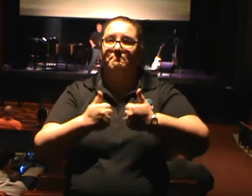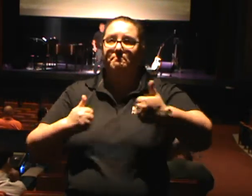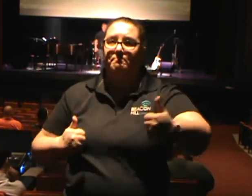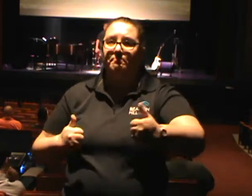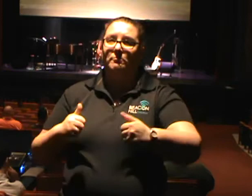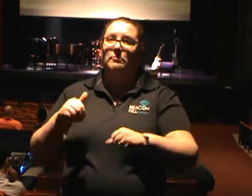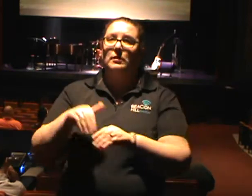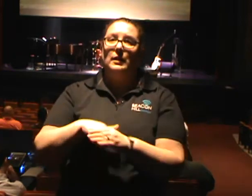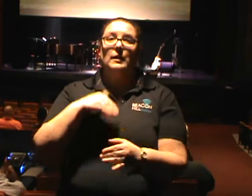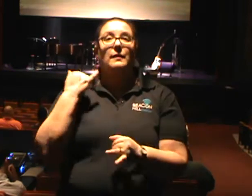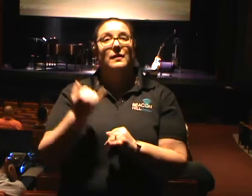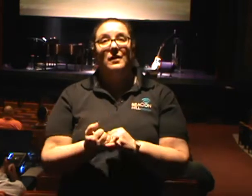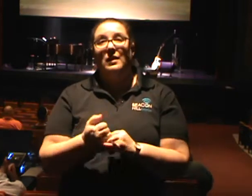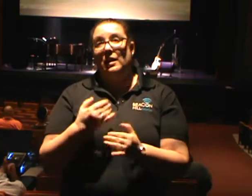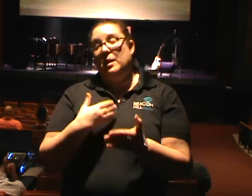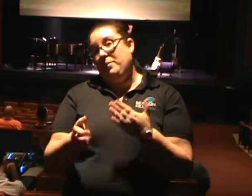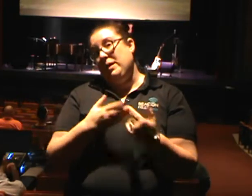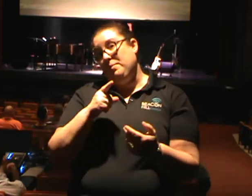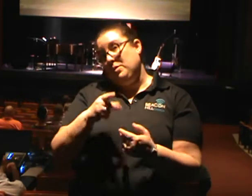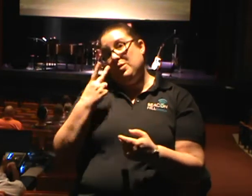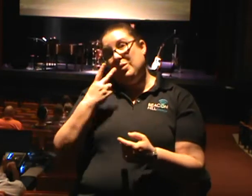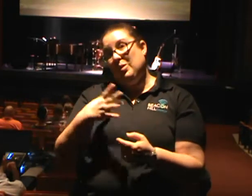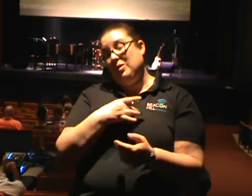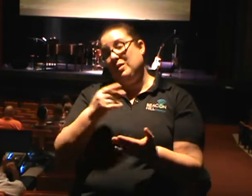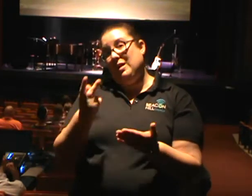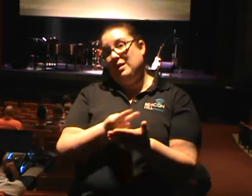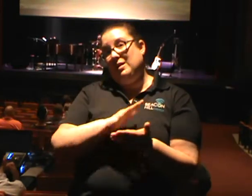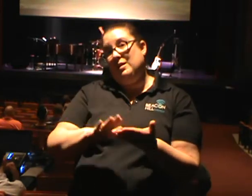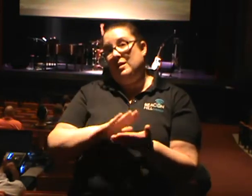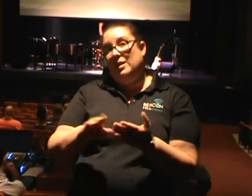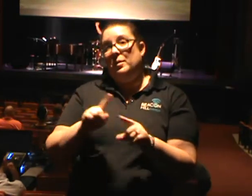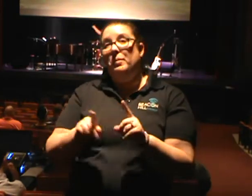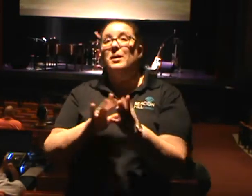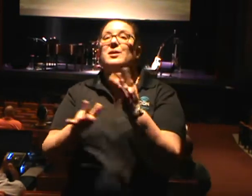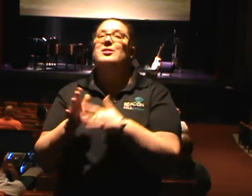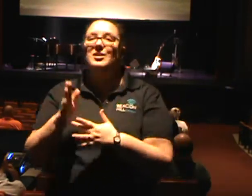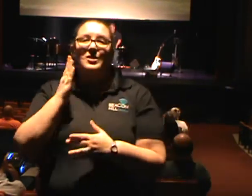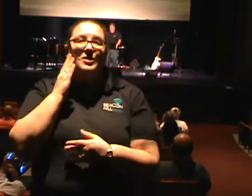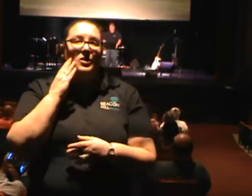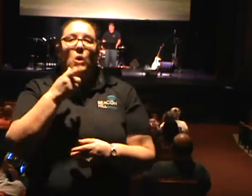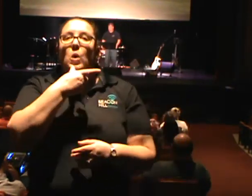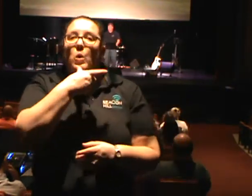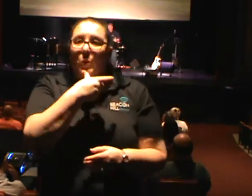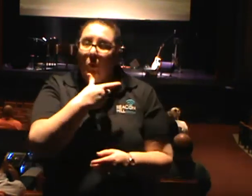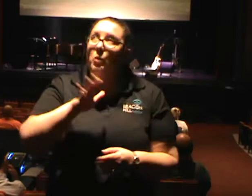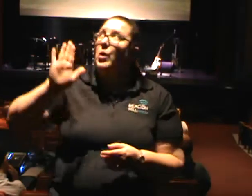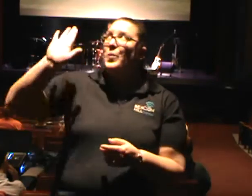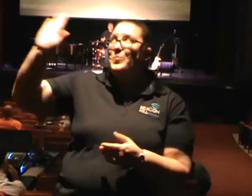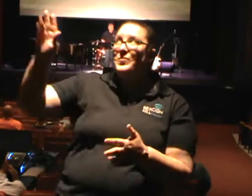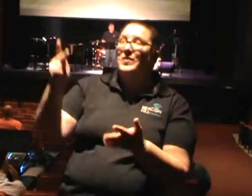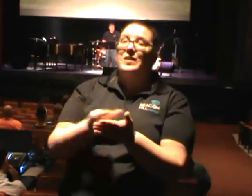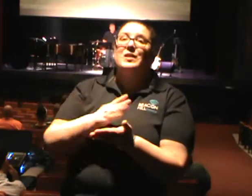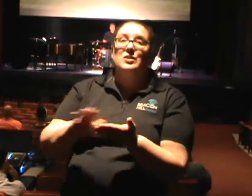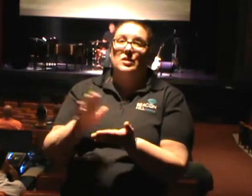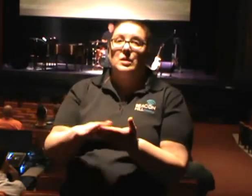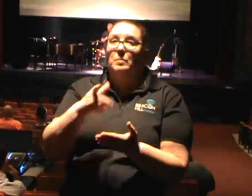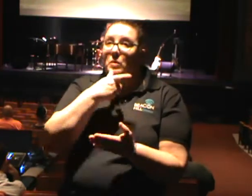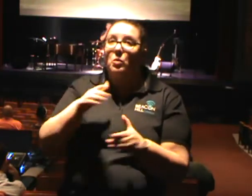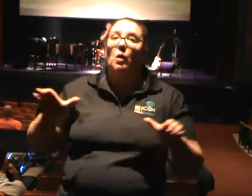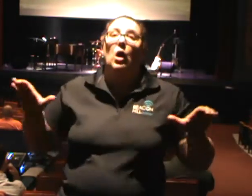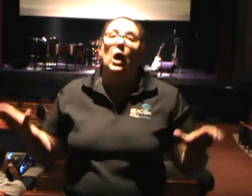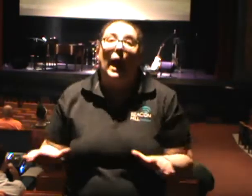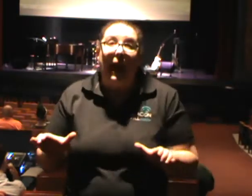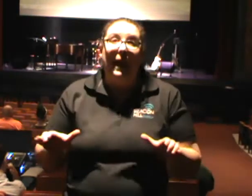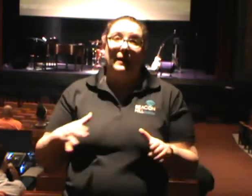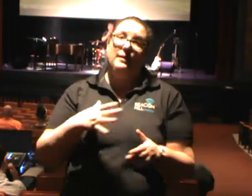sheep, but I got to tell you, Jesus knows who are his sheep and who are acting like the sheep. That doesn't mean that